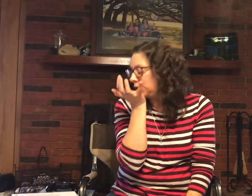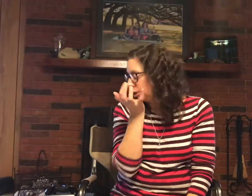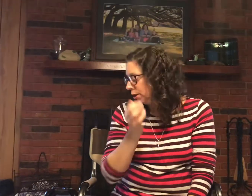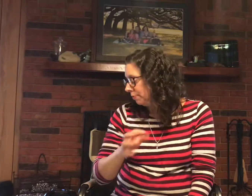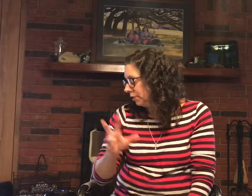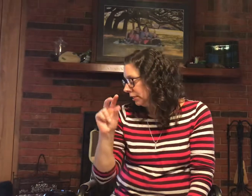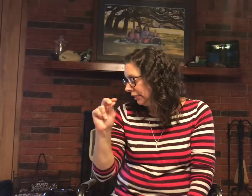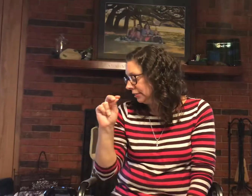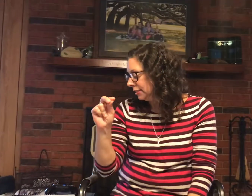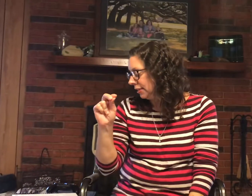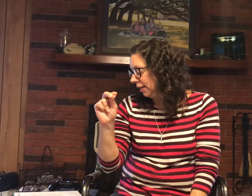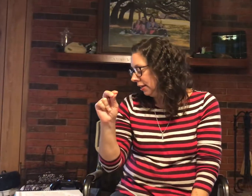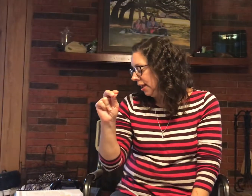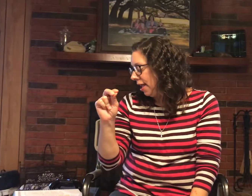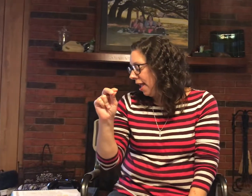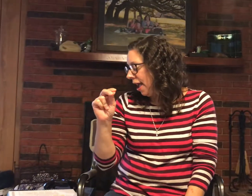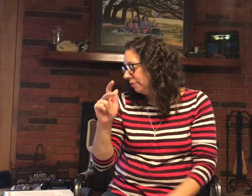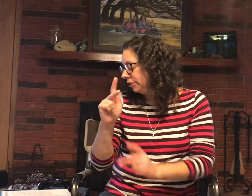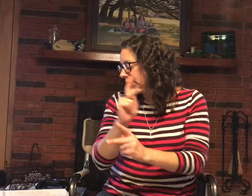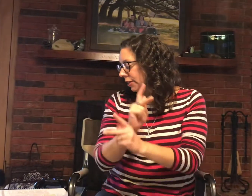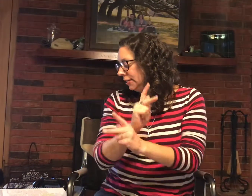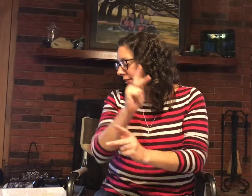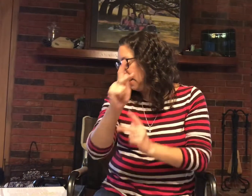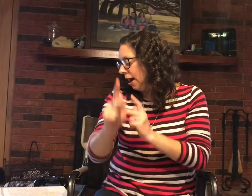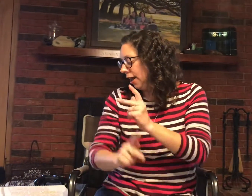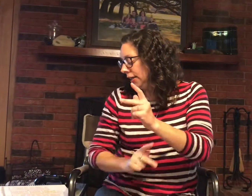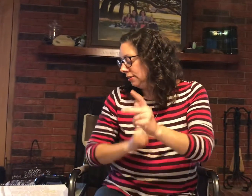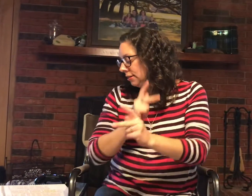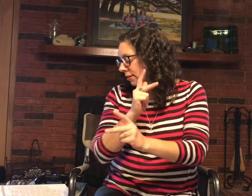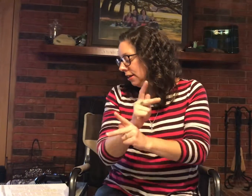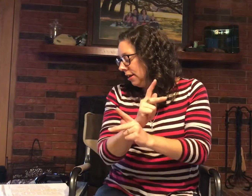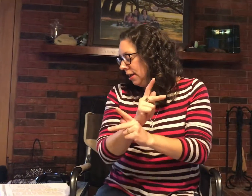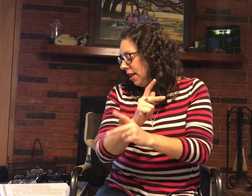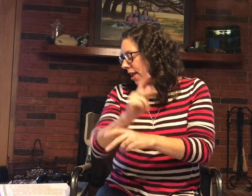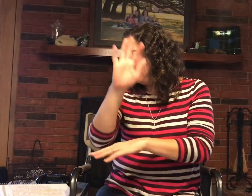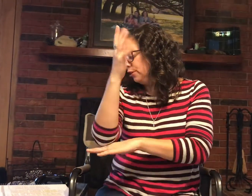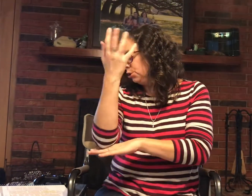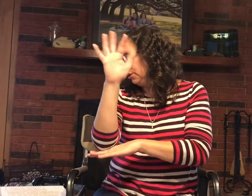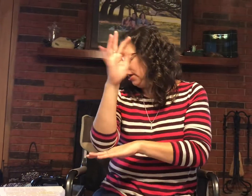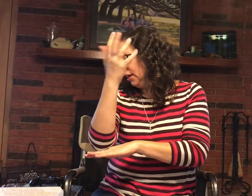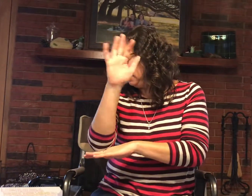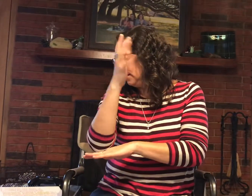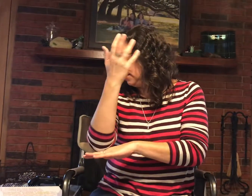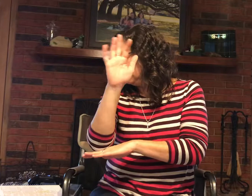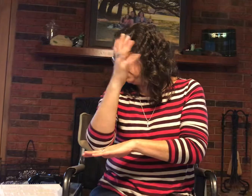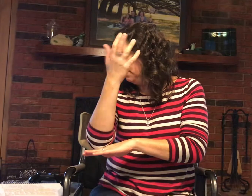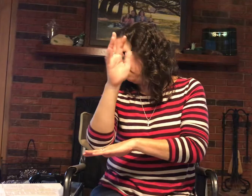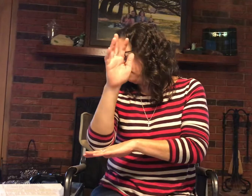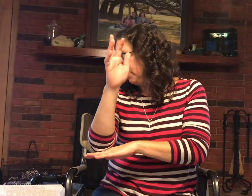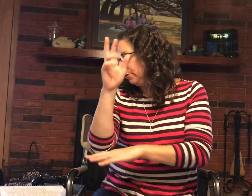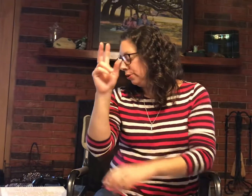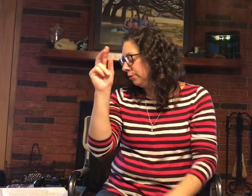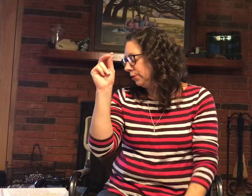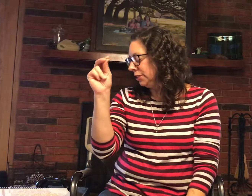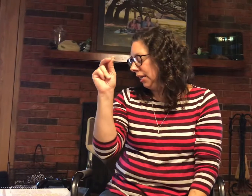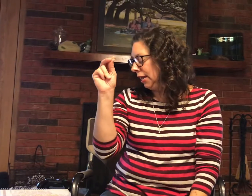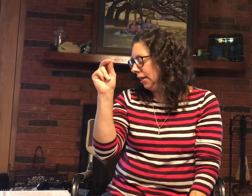herb yielding seed after his kind, and the tree yielding fruit whose seed